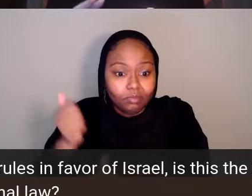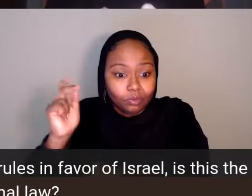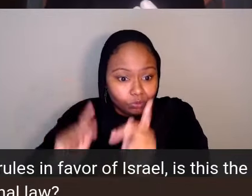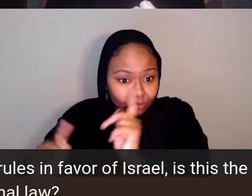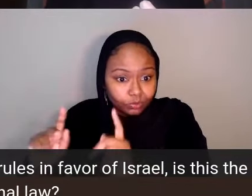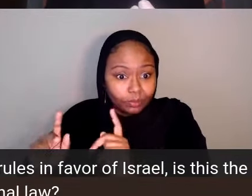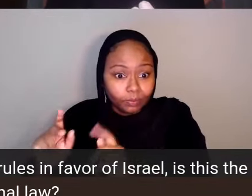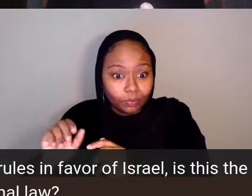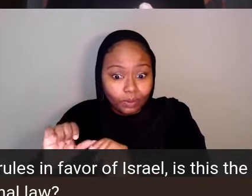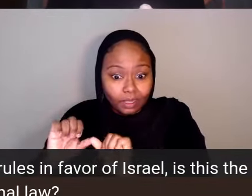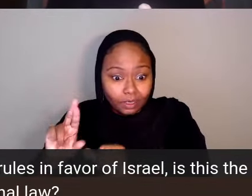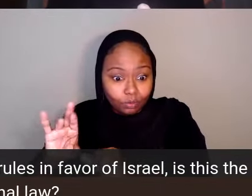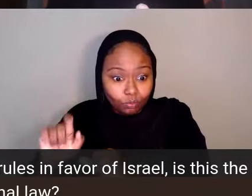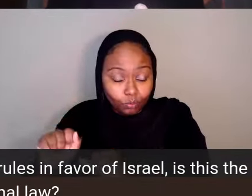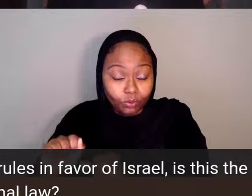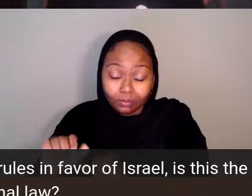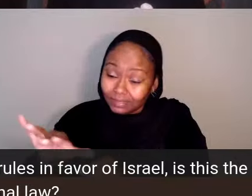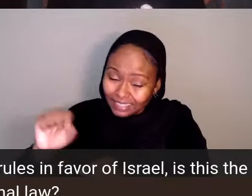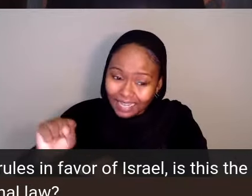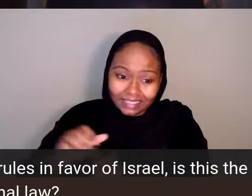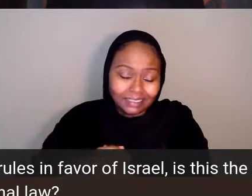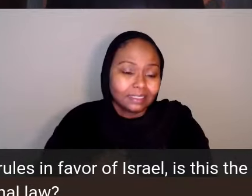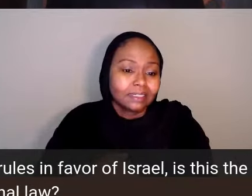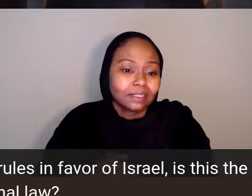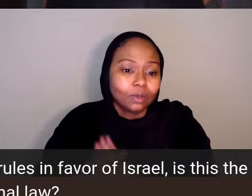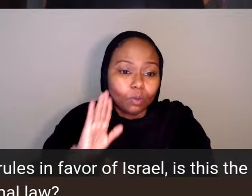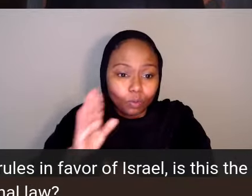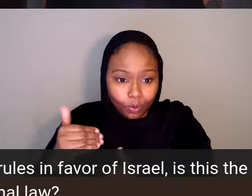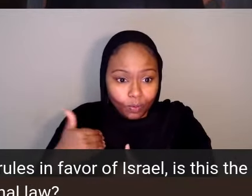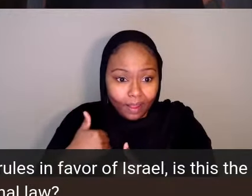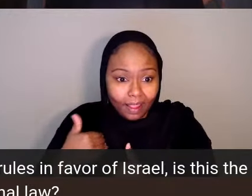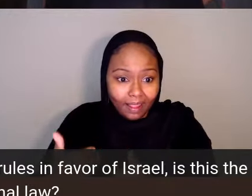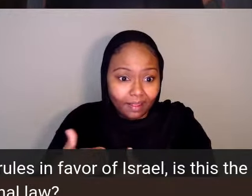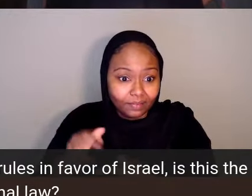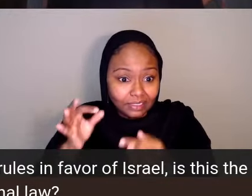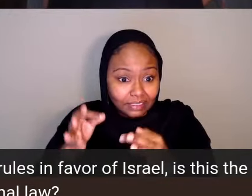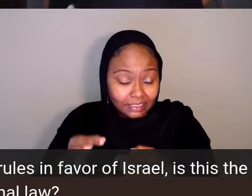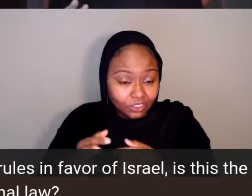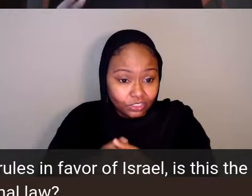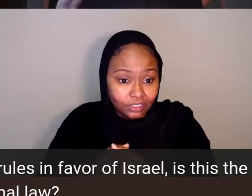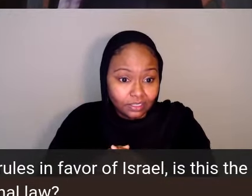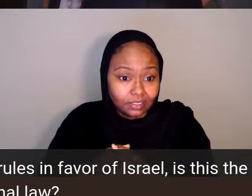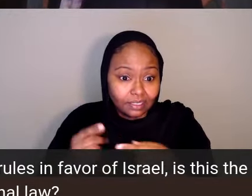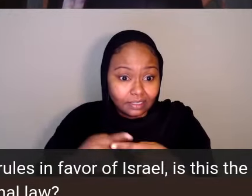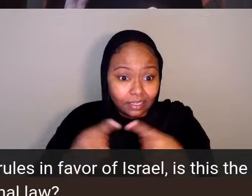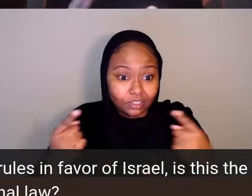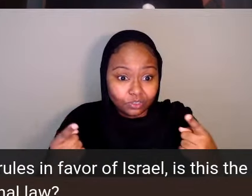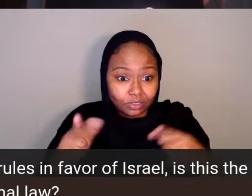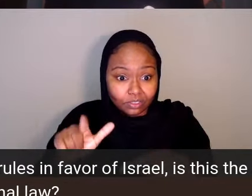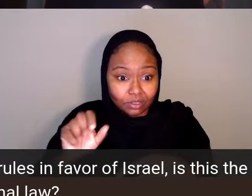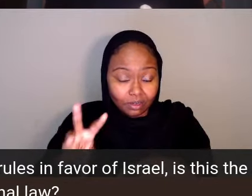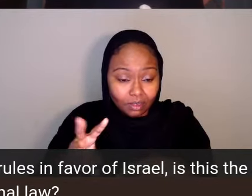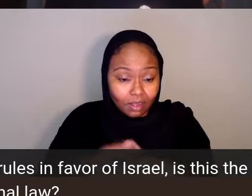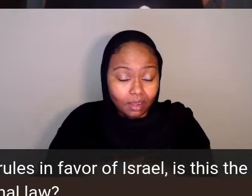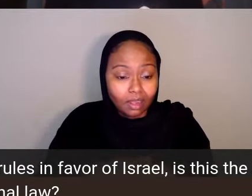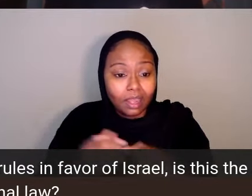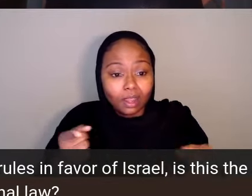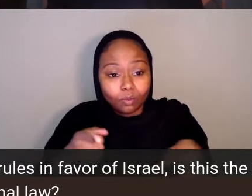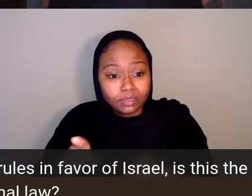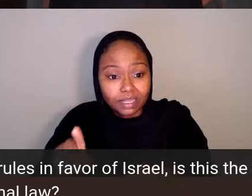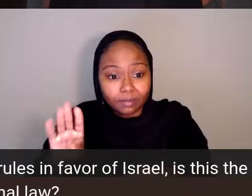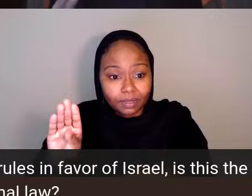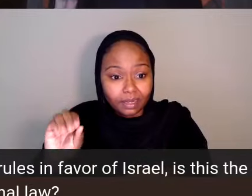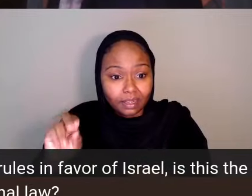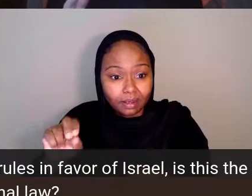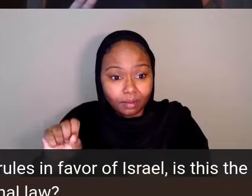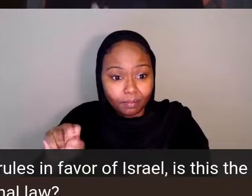have a decision that is contrary to the law and facts in the situation of Bosnia regarding